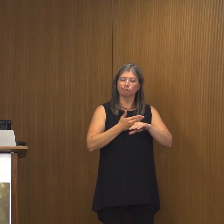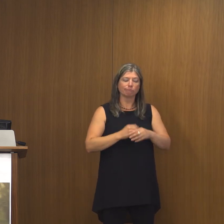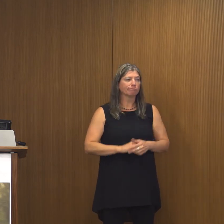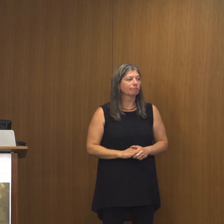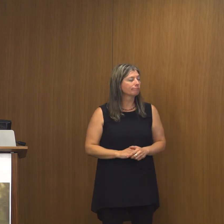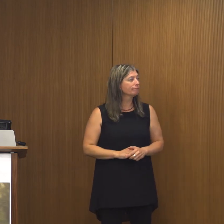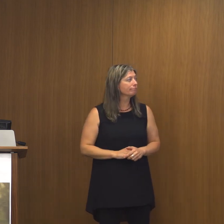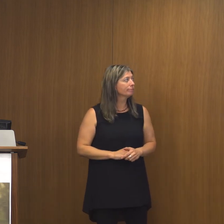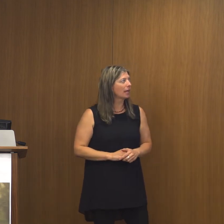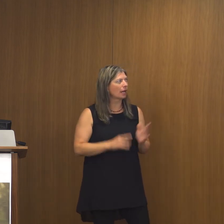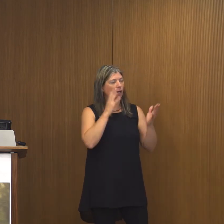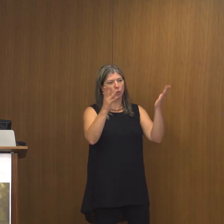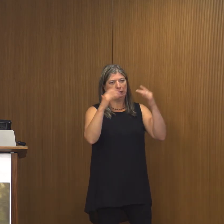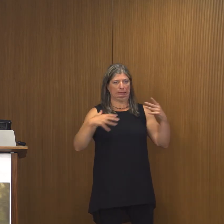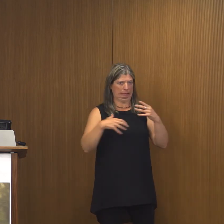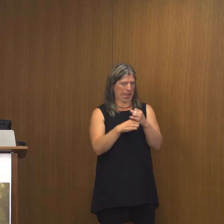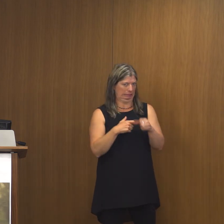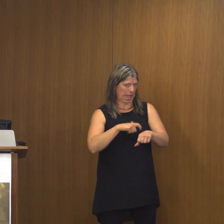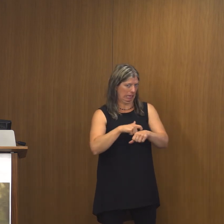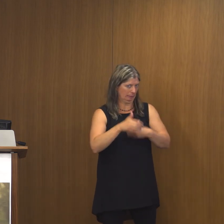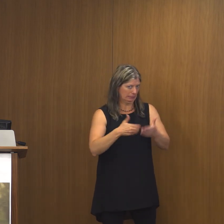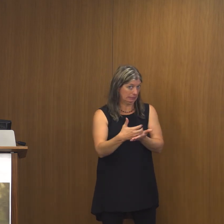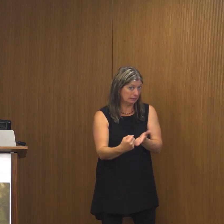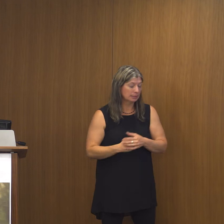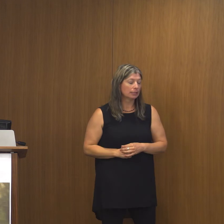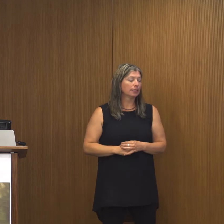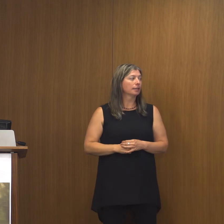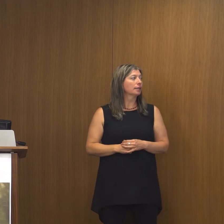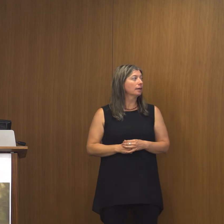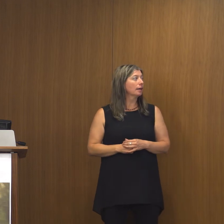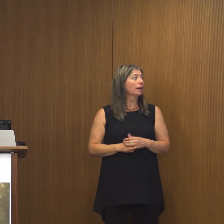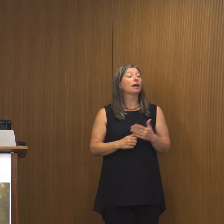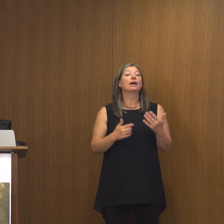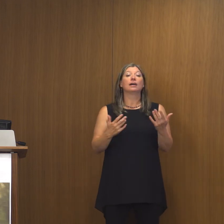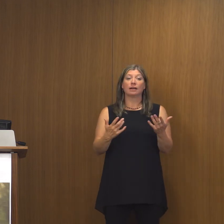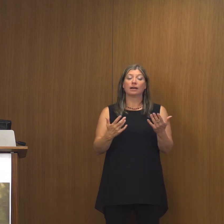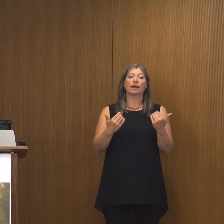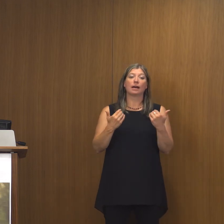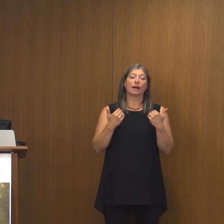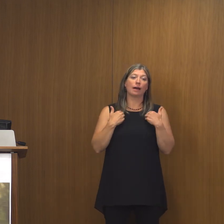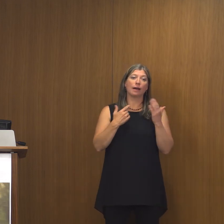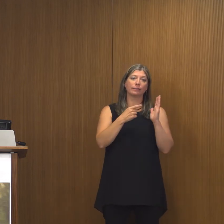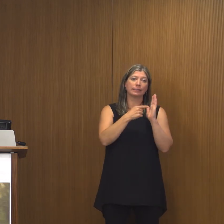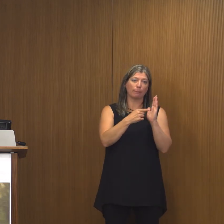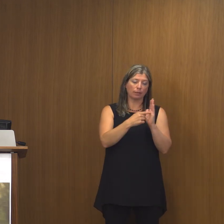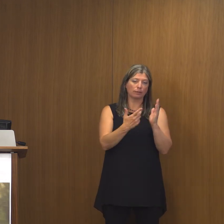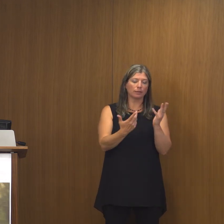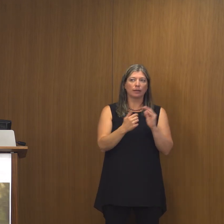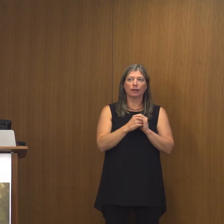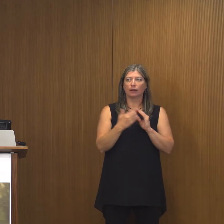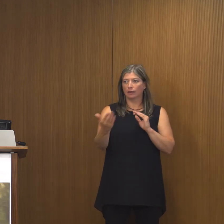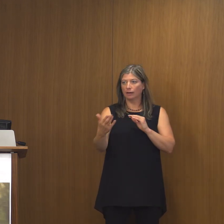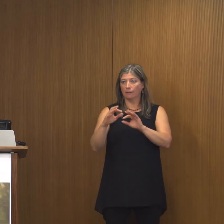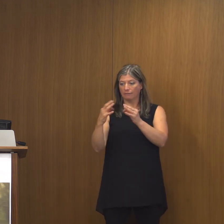So I'll just skip through those because our time is a bit short, but essentially there were examples of families